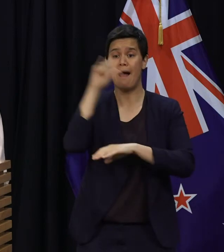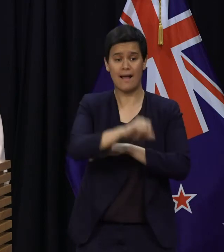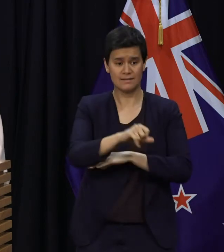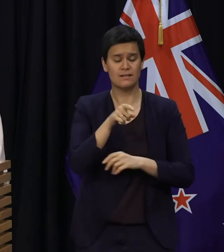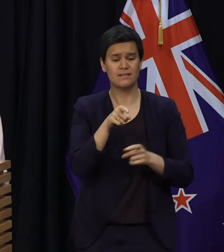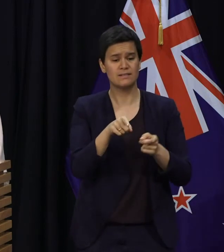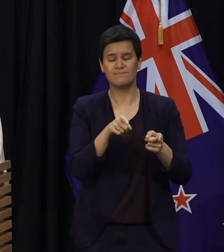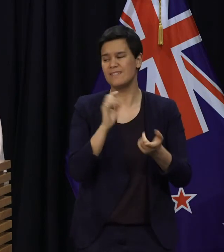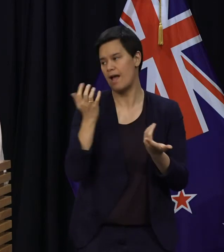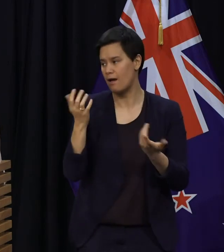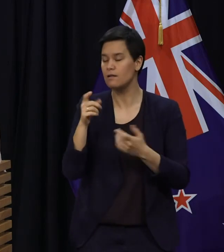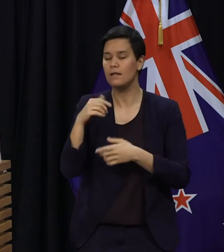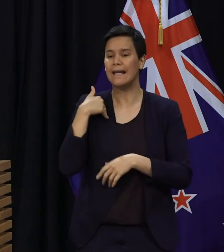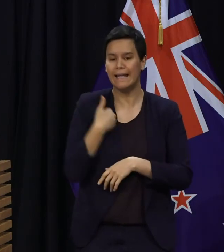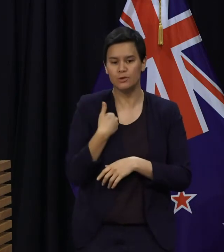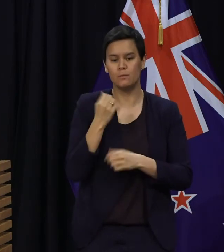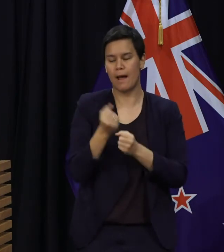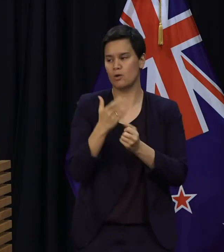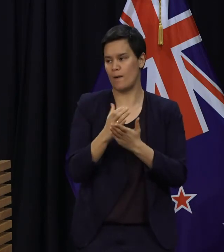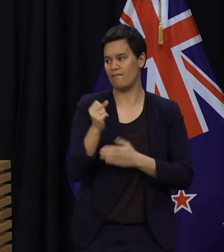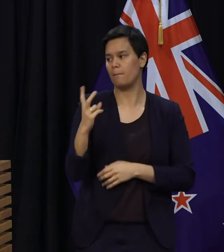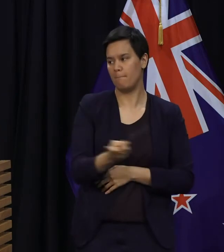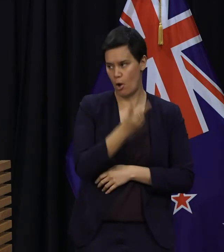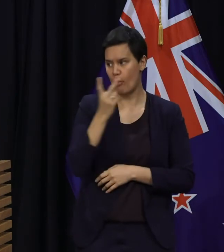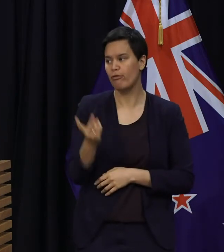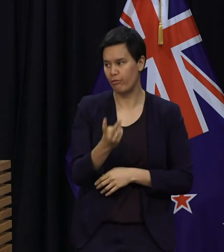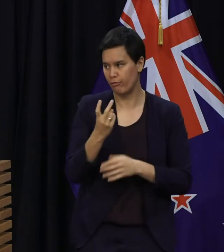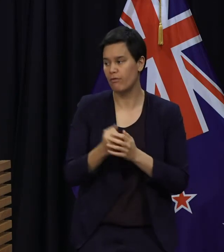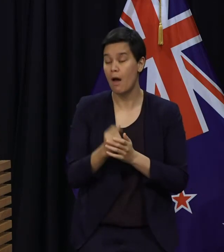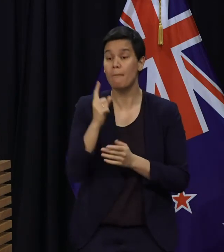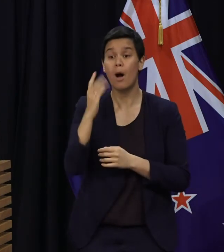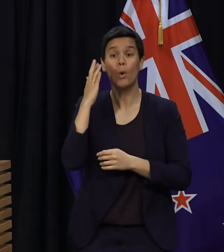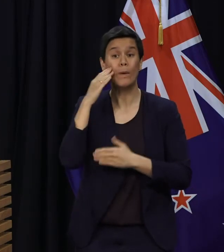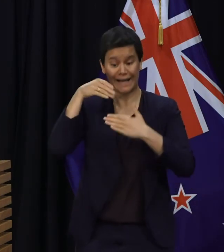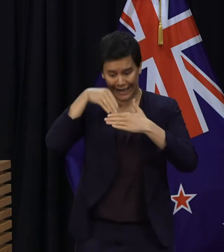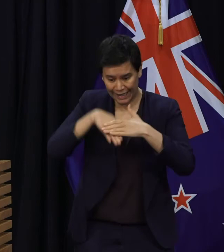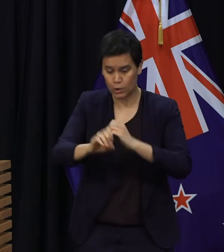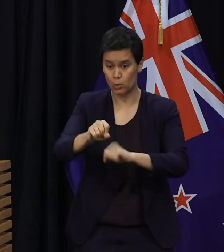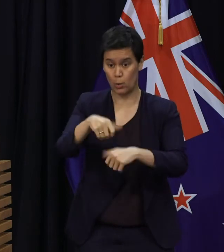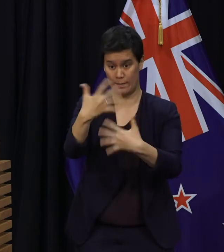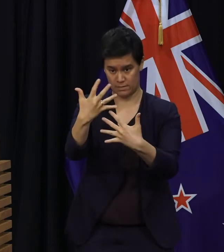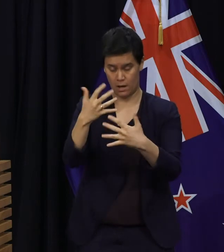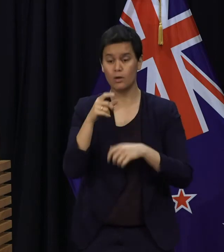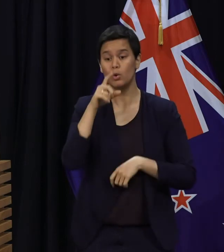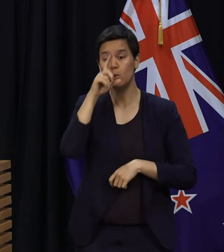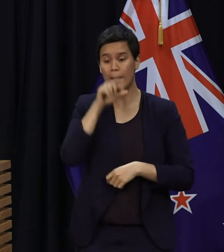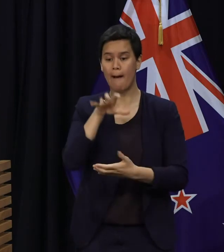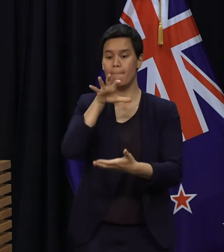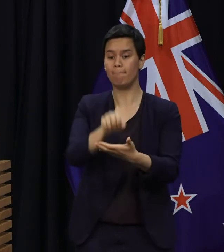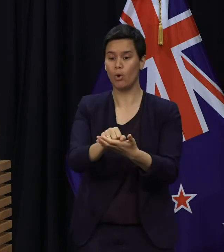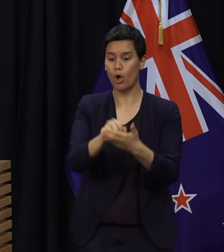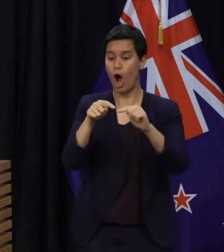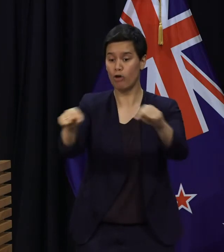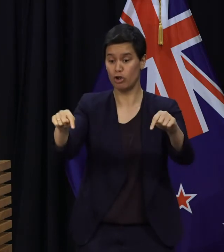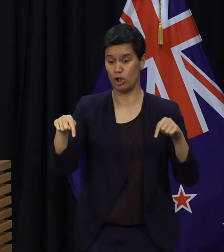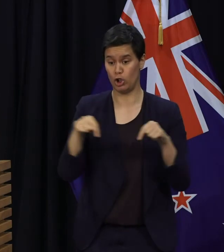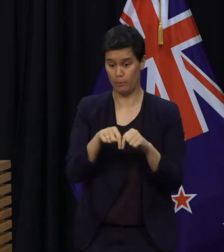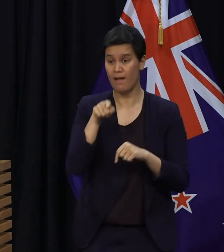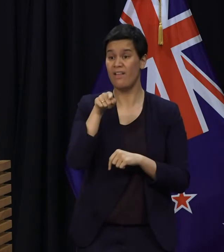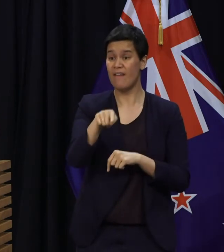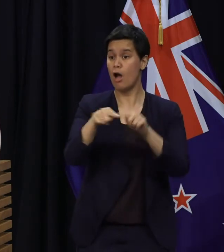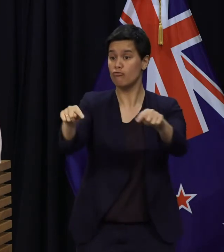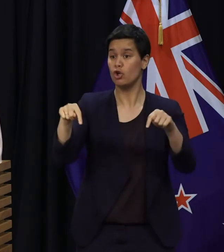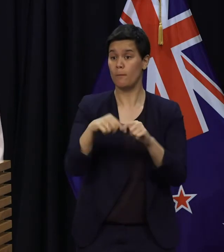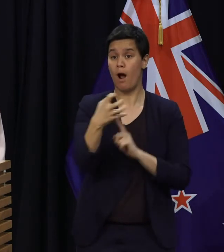find a place in MIQ. What it does for you, though, is when you go onto the website, you can provisionally book a space. It will be held for